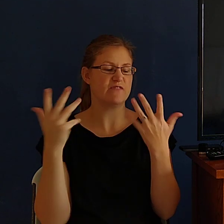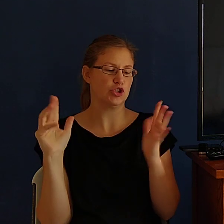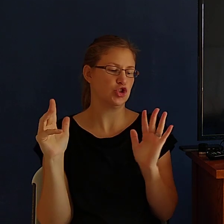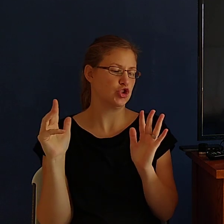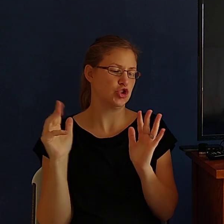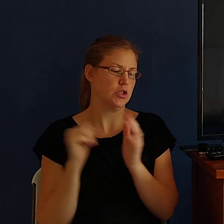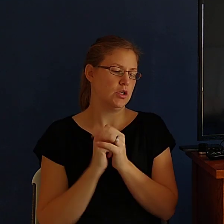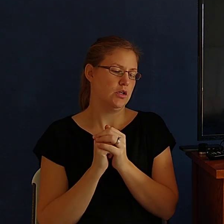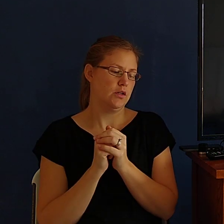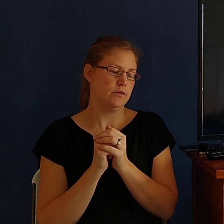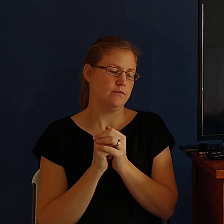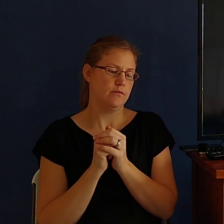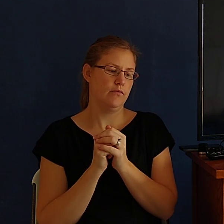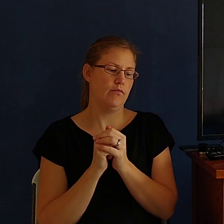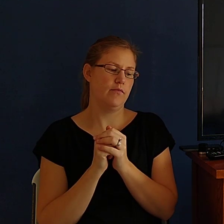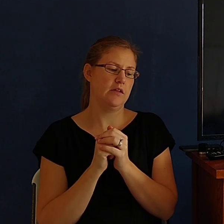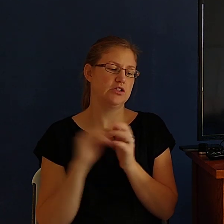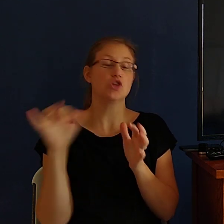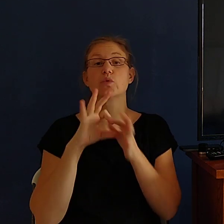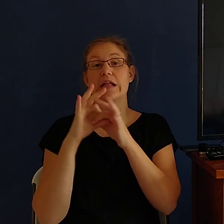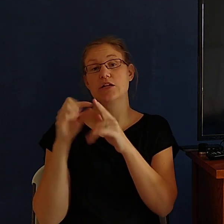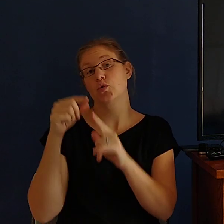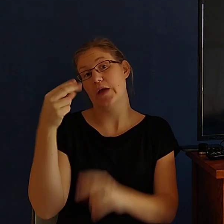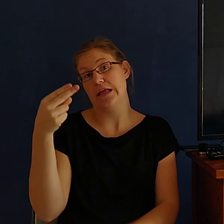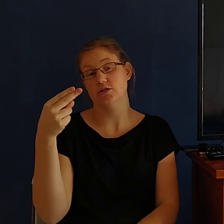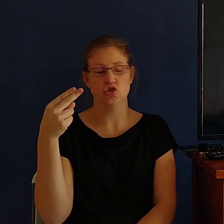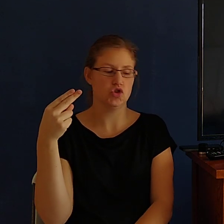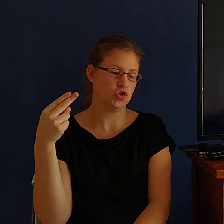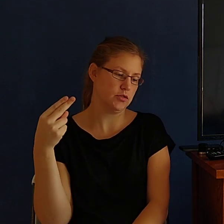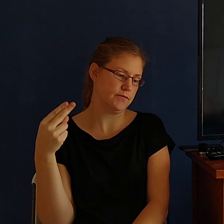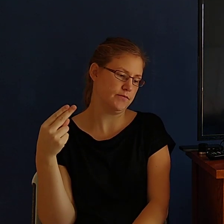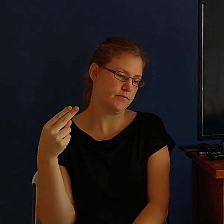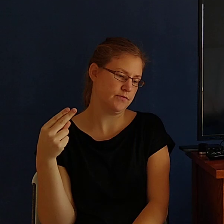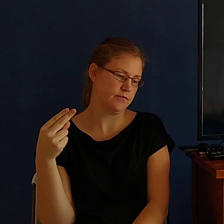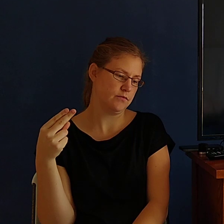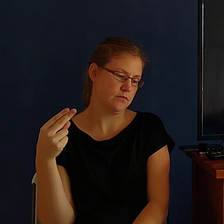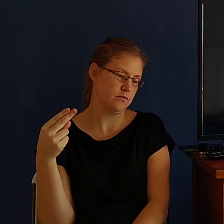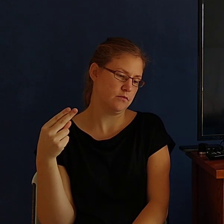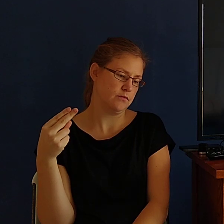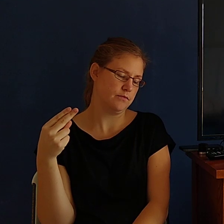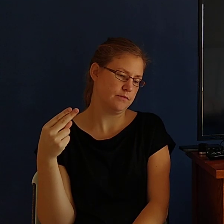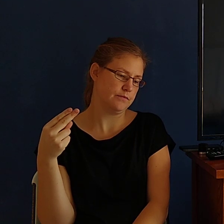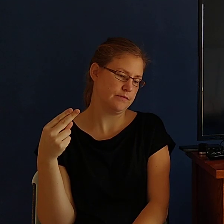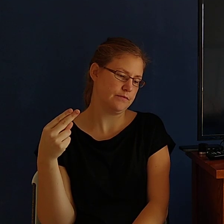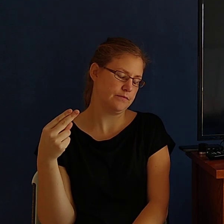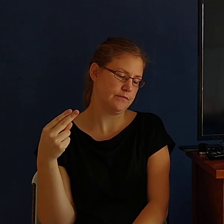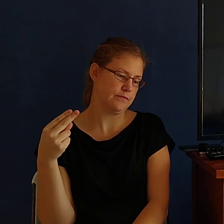and also connected to H. Okay, so D is connected